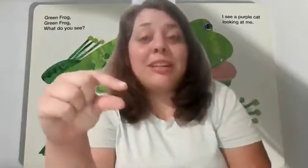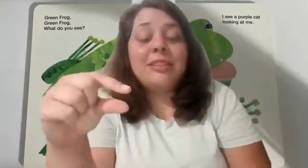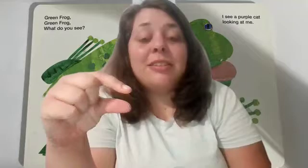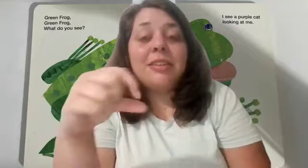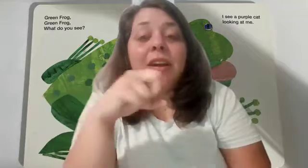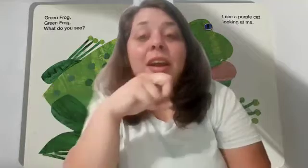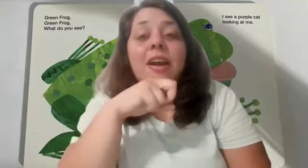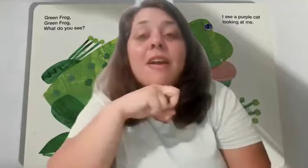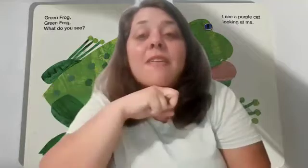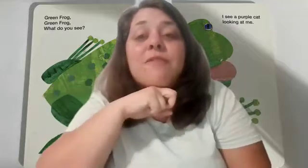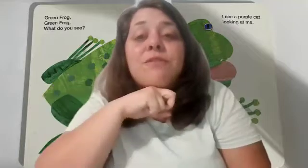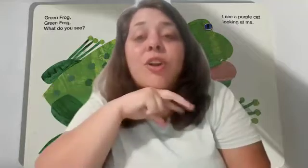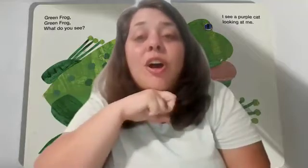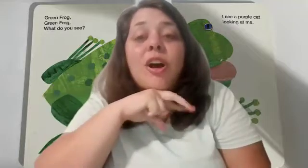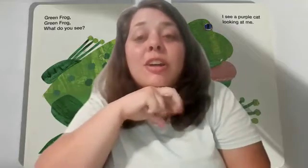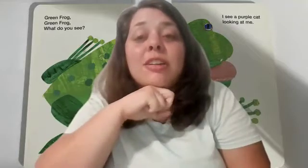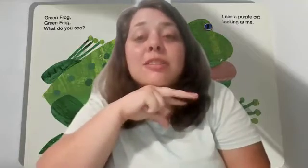Green frog,